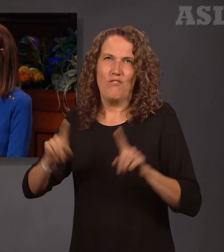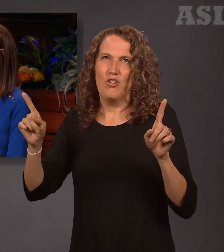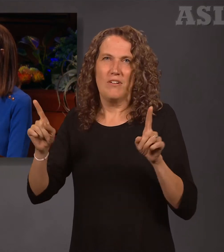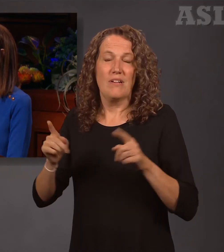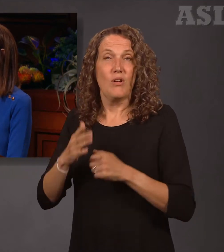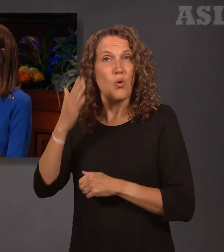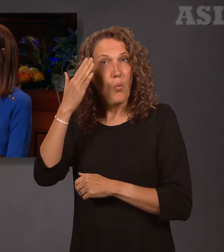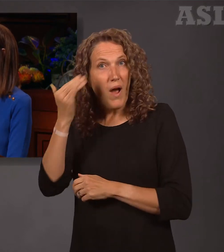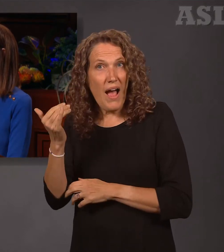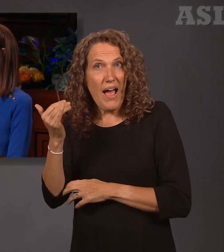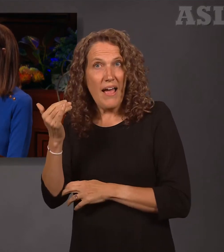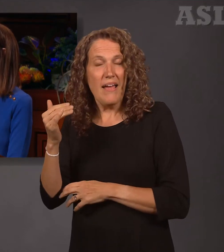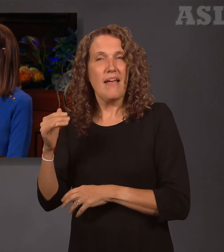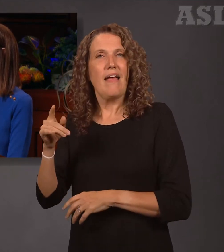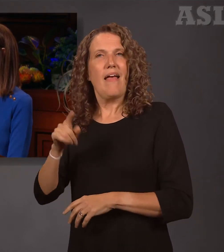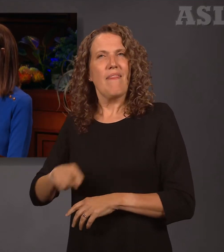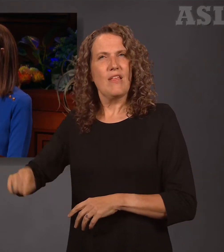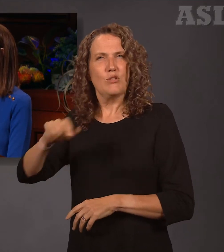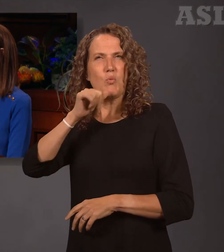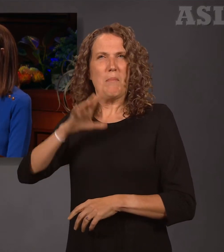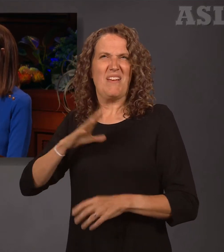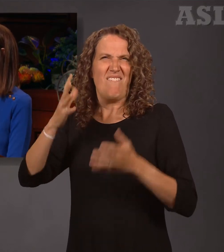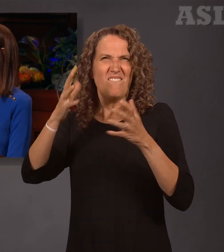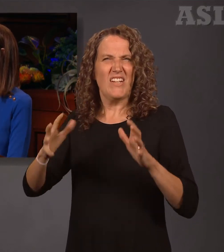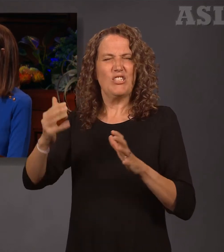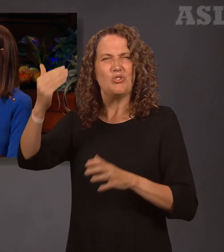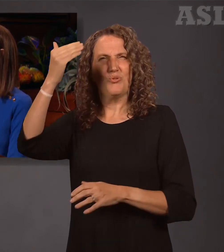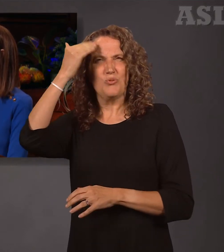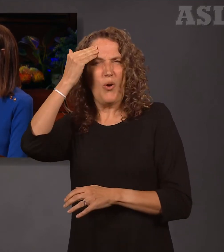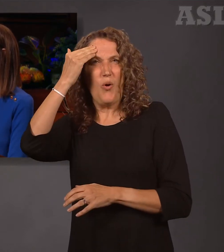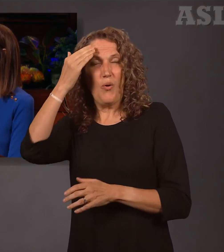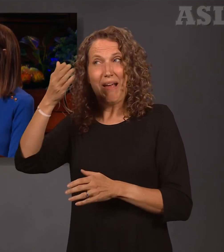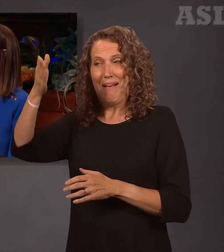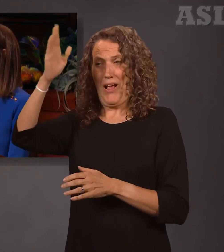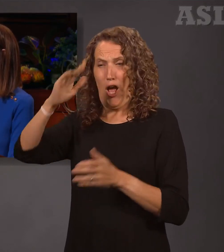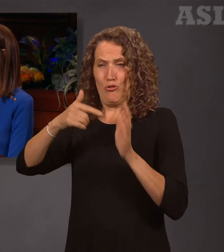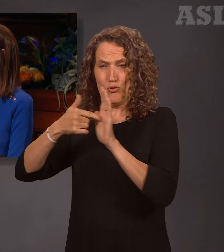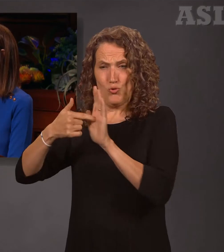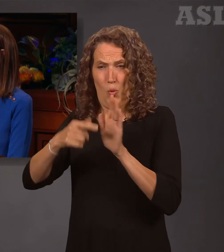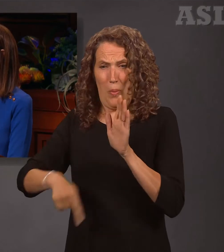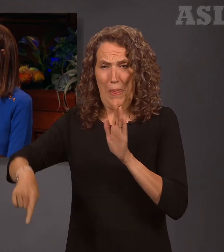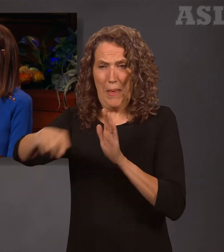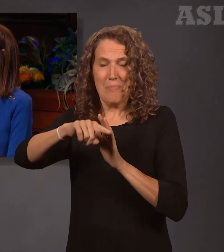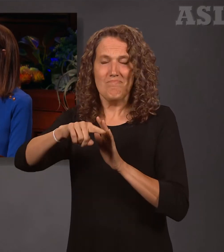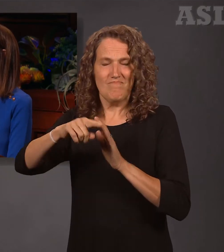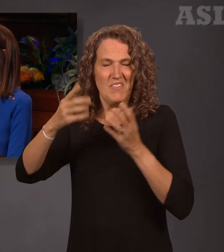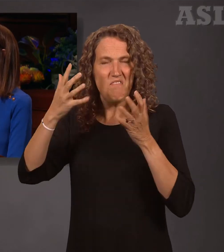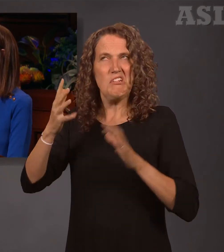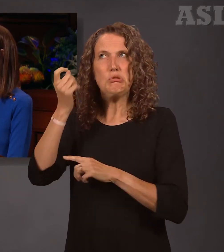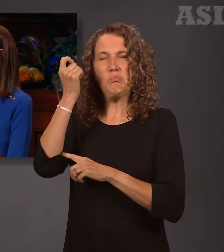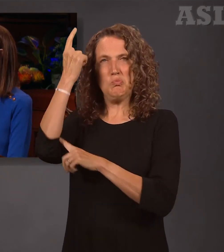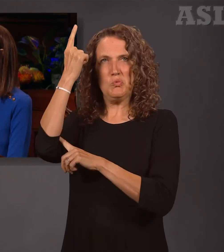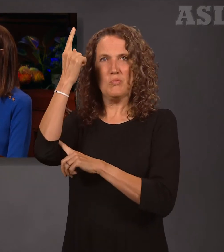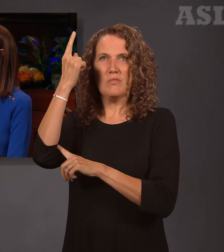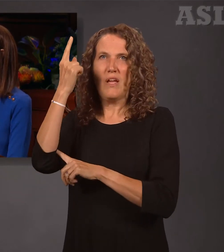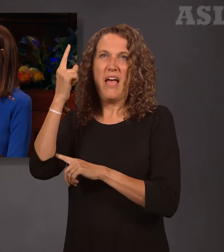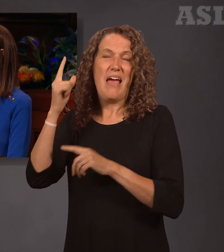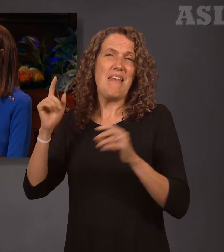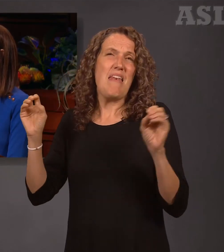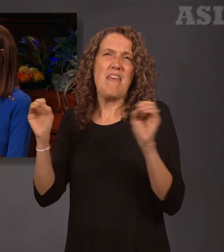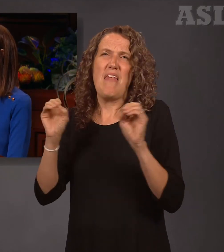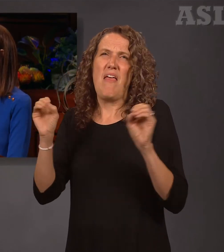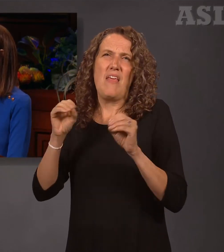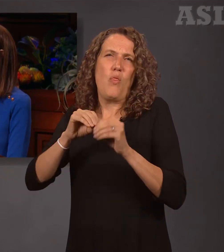why because they knew it God revealed it to them and they understood it and no power